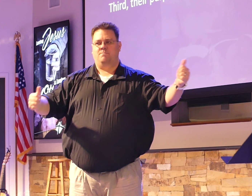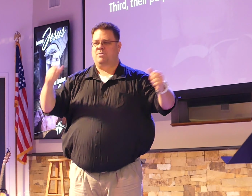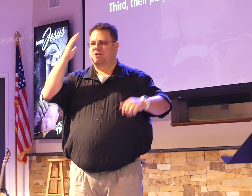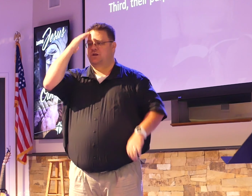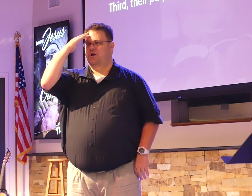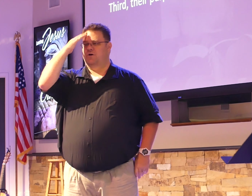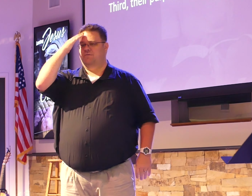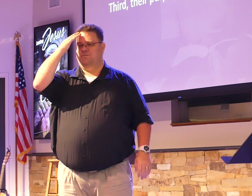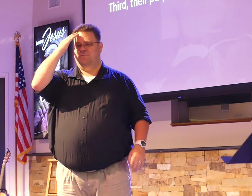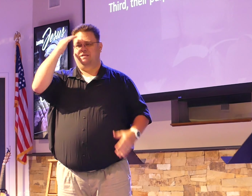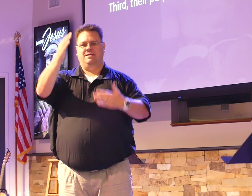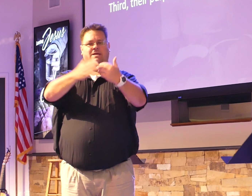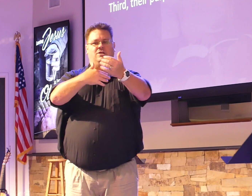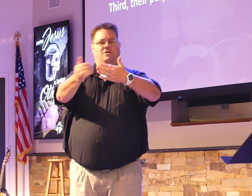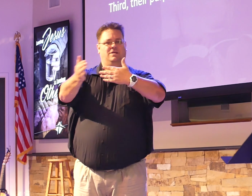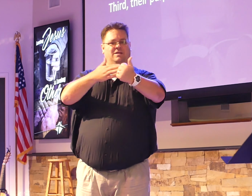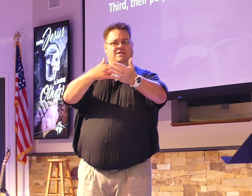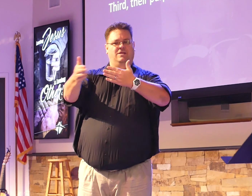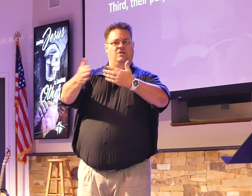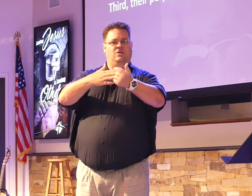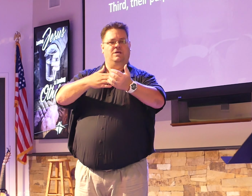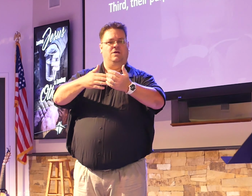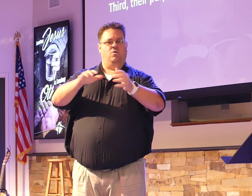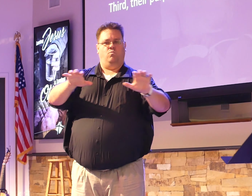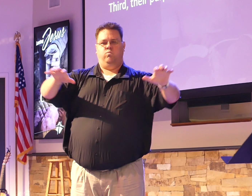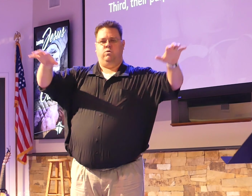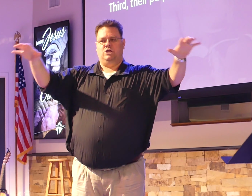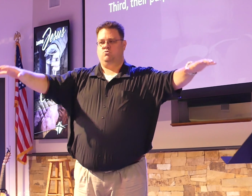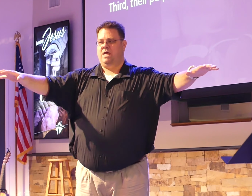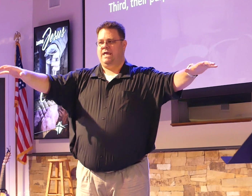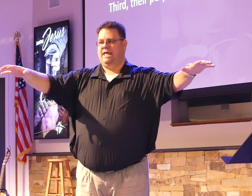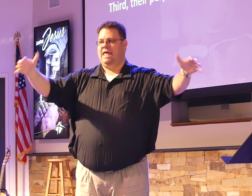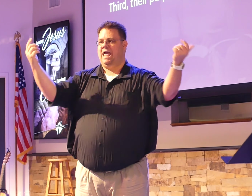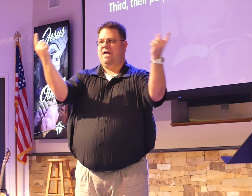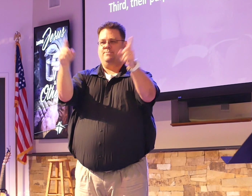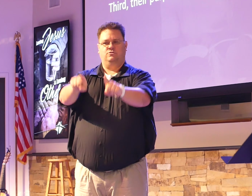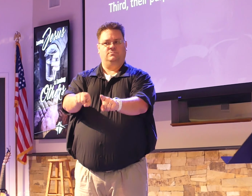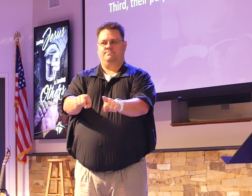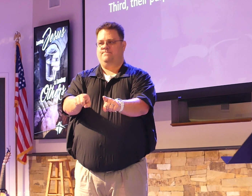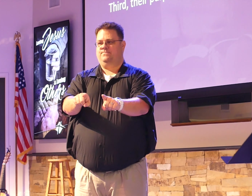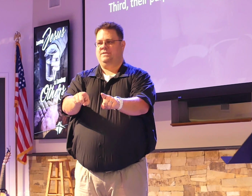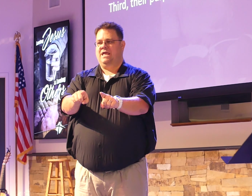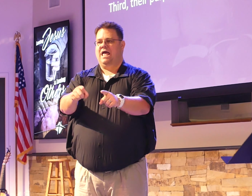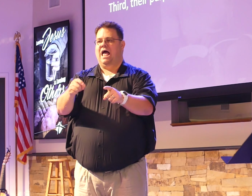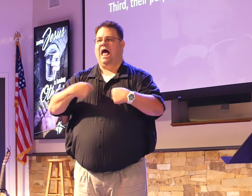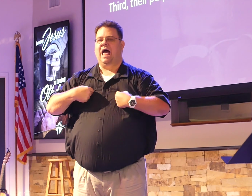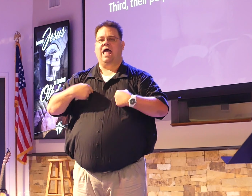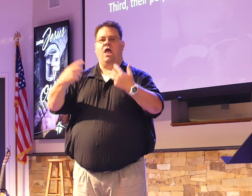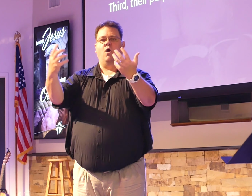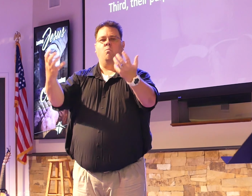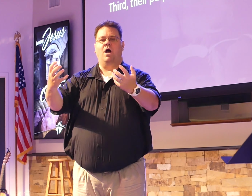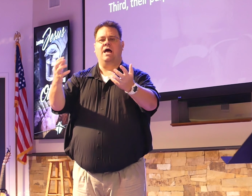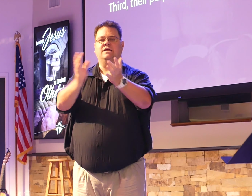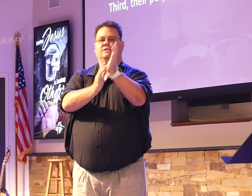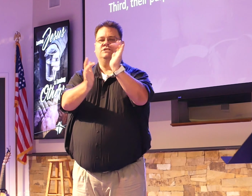bottom line is? He said, no matter which way this thing goes, I just want Jesus to be magnified in my body.